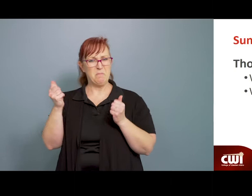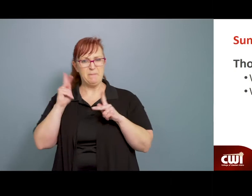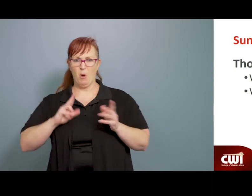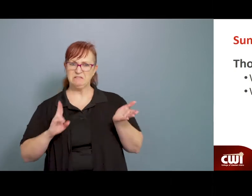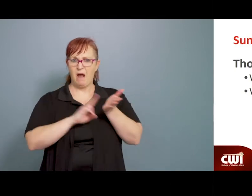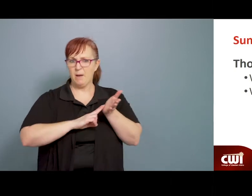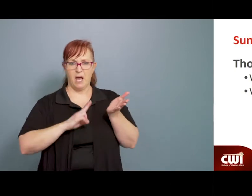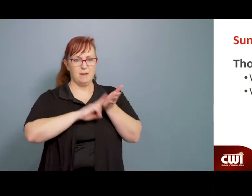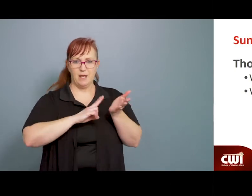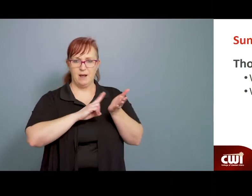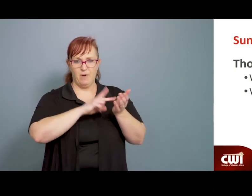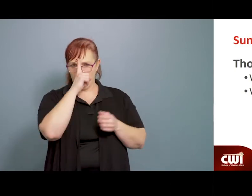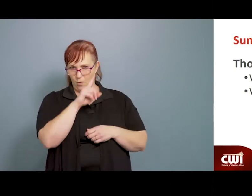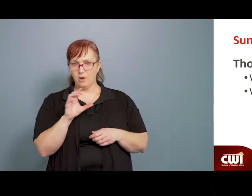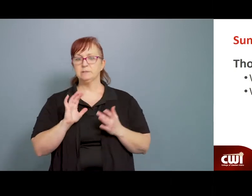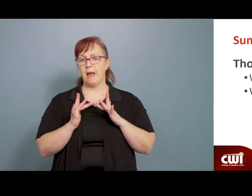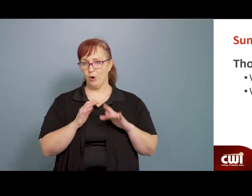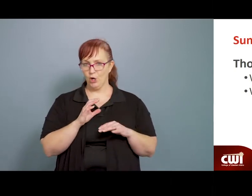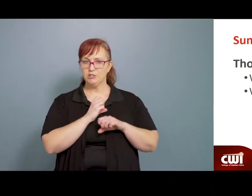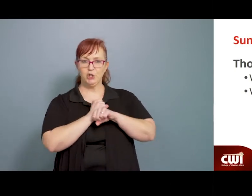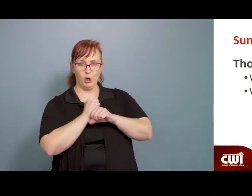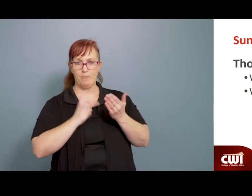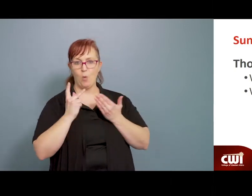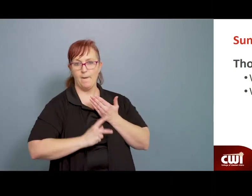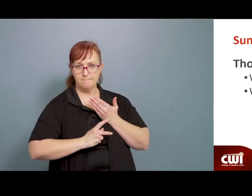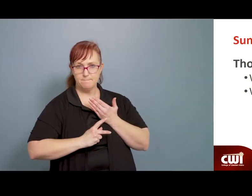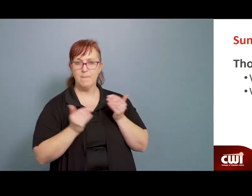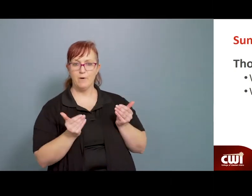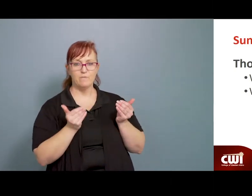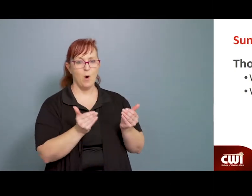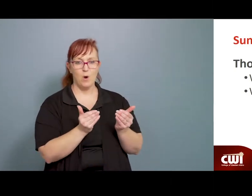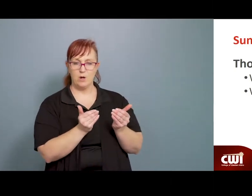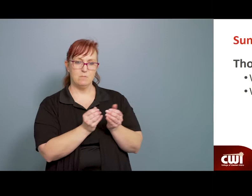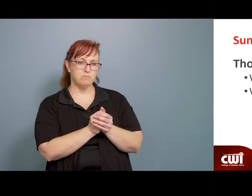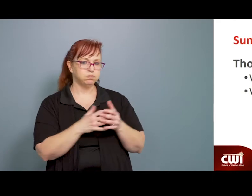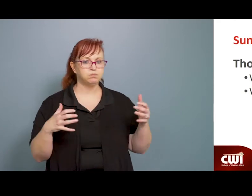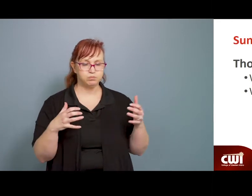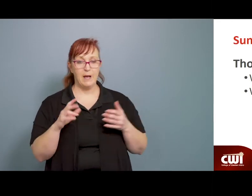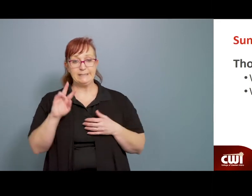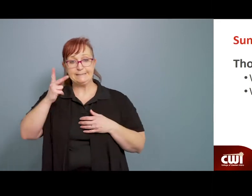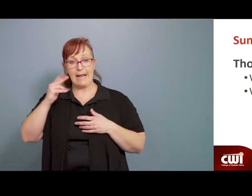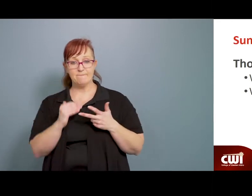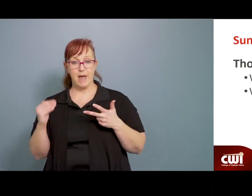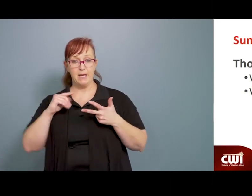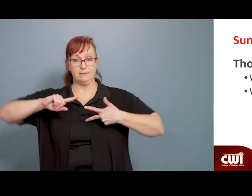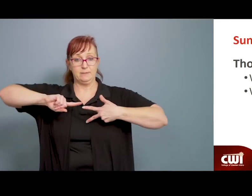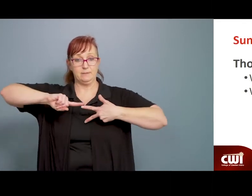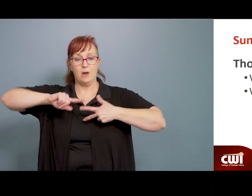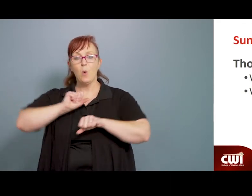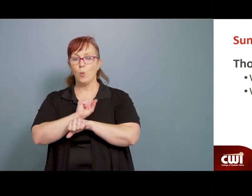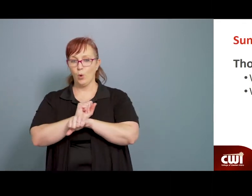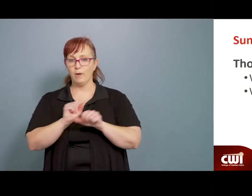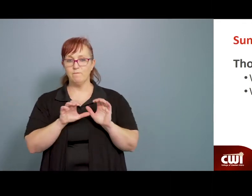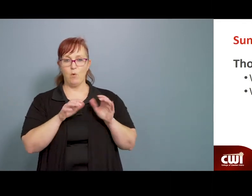and a robust cybersecurity program to move forward. And a second phase of that will be workforce